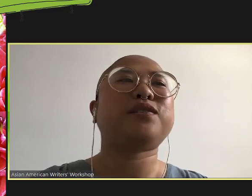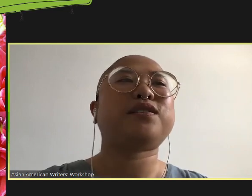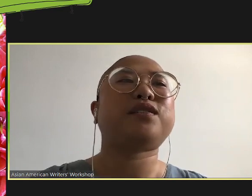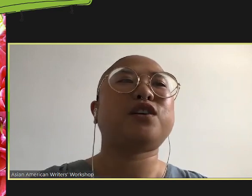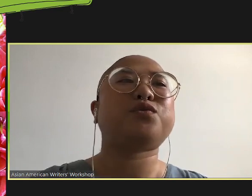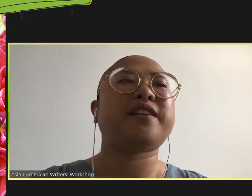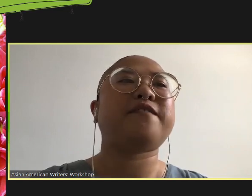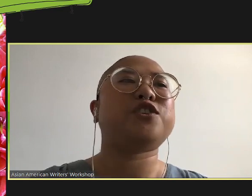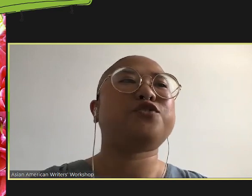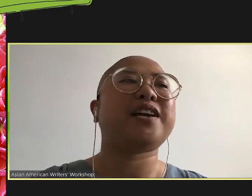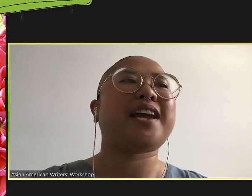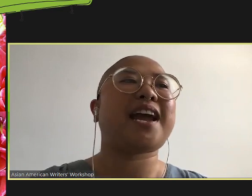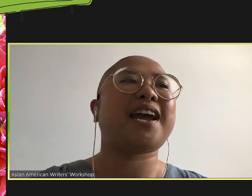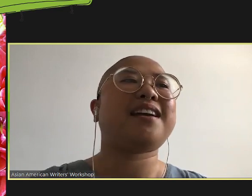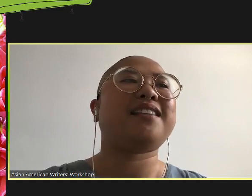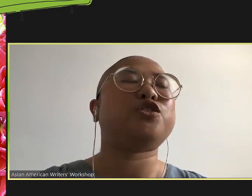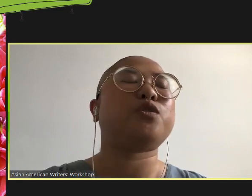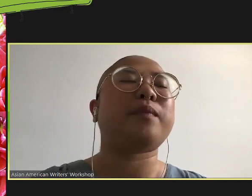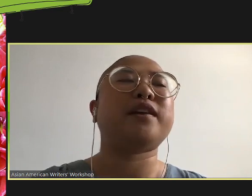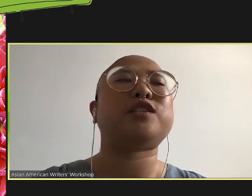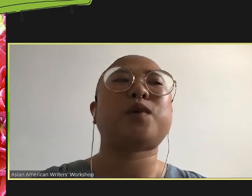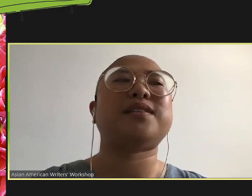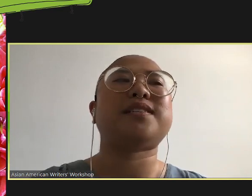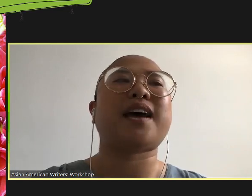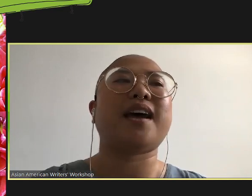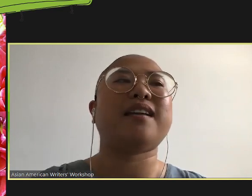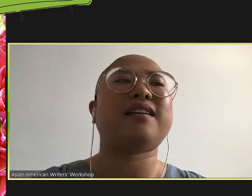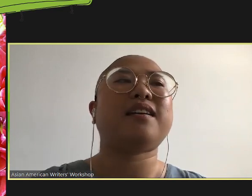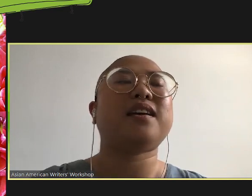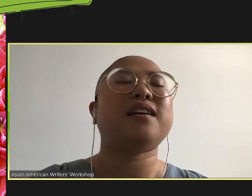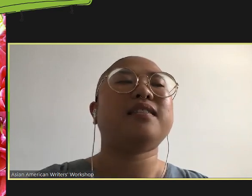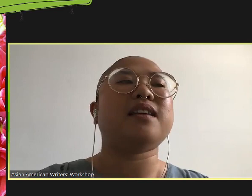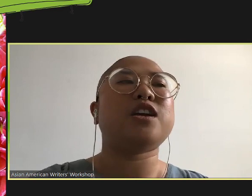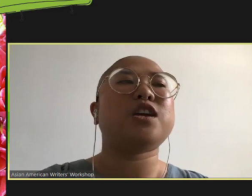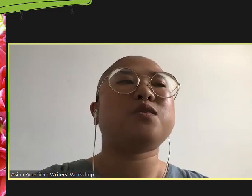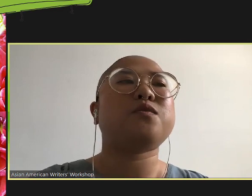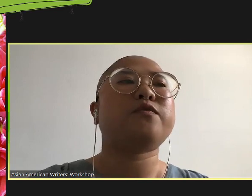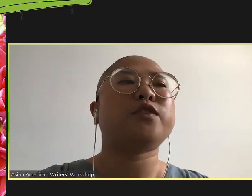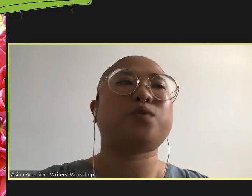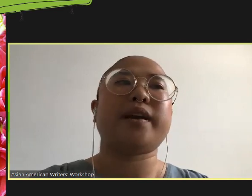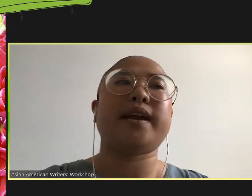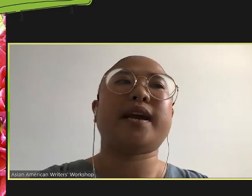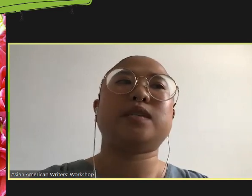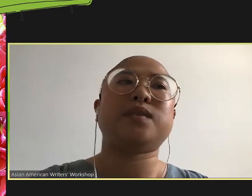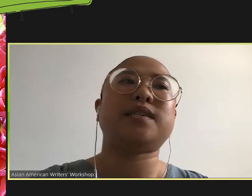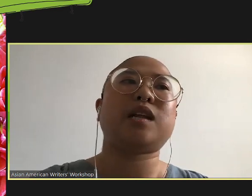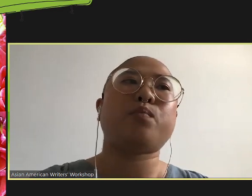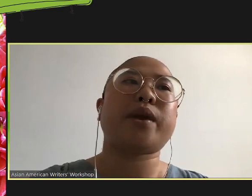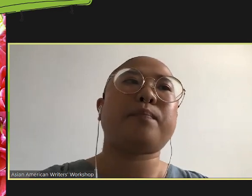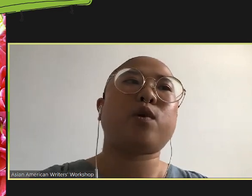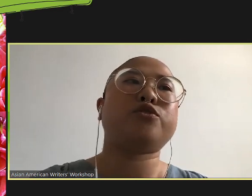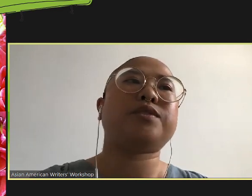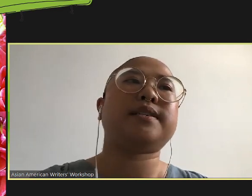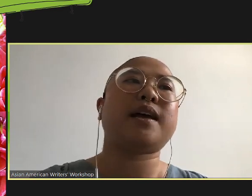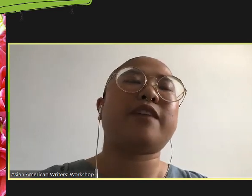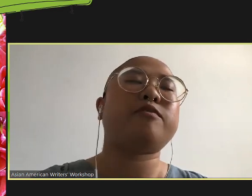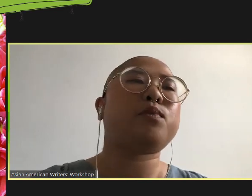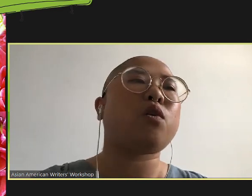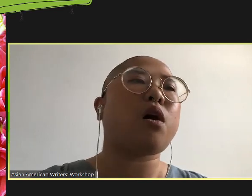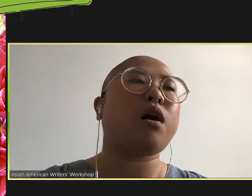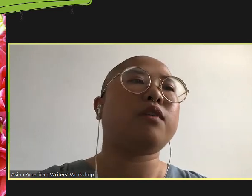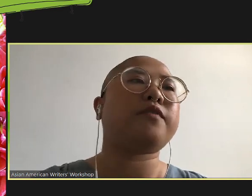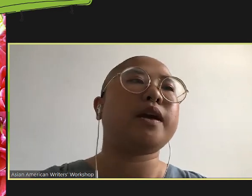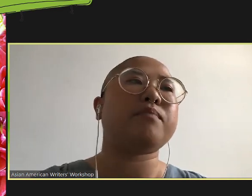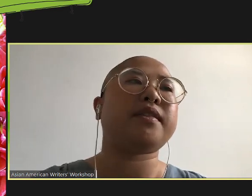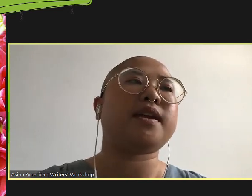to host this launch reading featuring Kay and the tremendous poets ahead. Thank you for joining as we celebrate poetry's